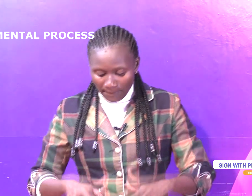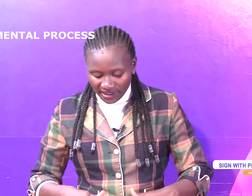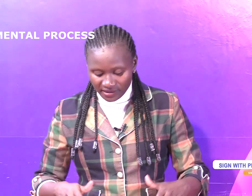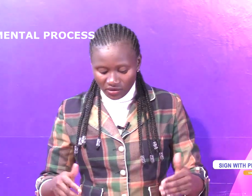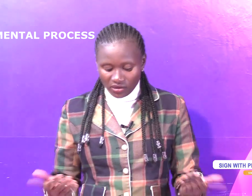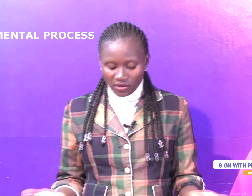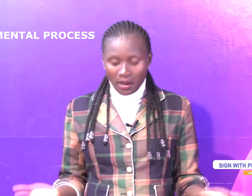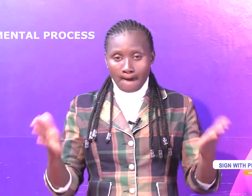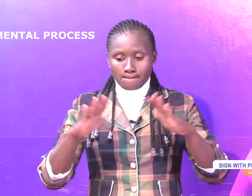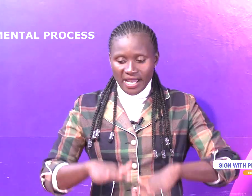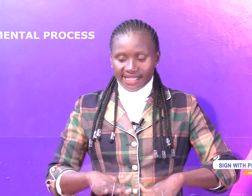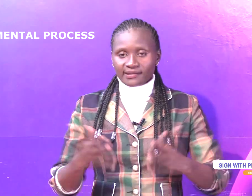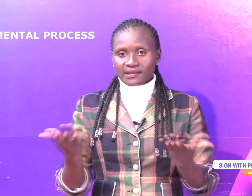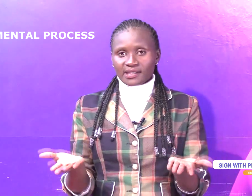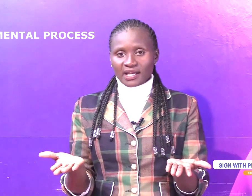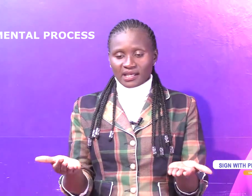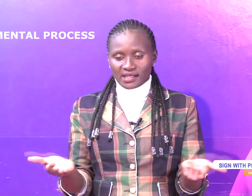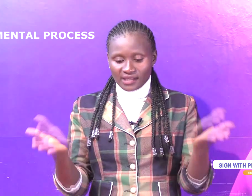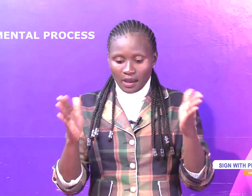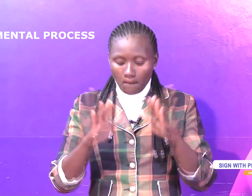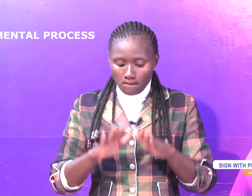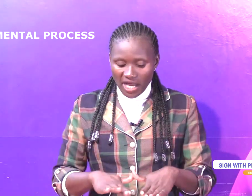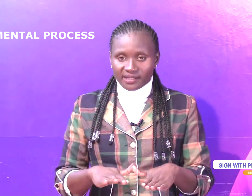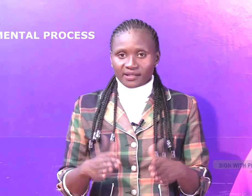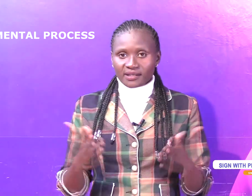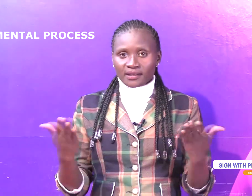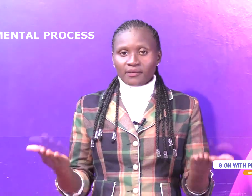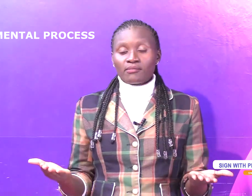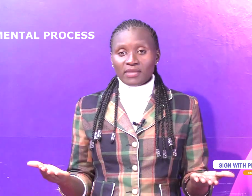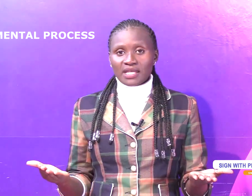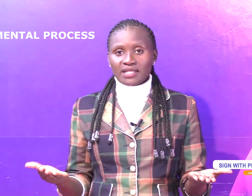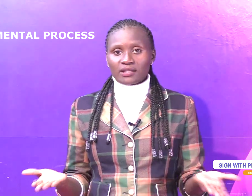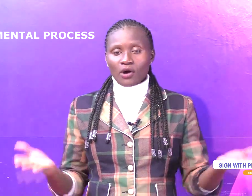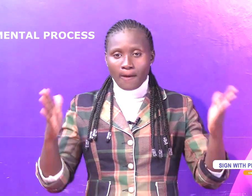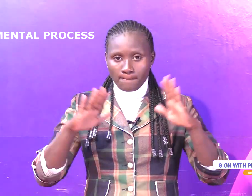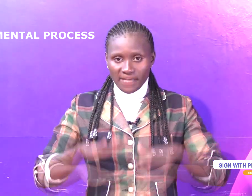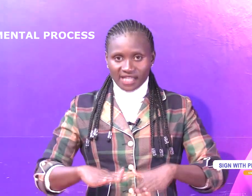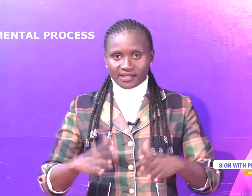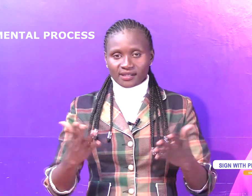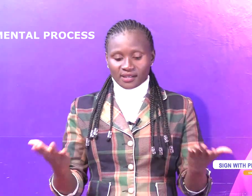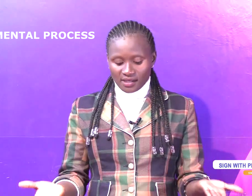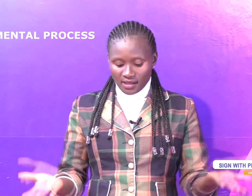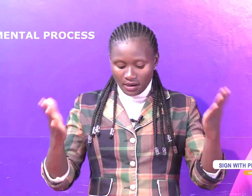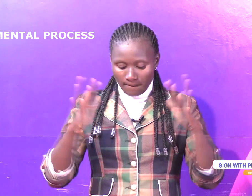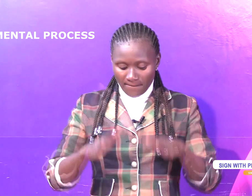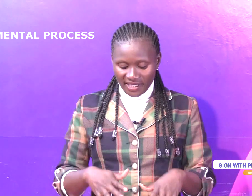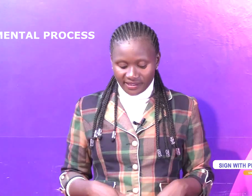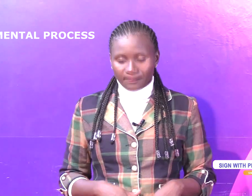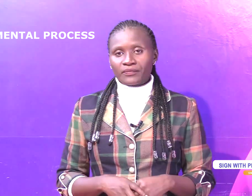So bet, it is like this. Bet, B-E-T. So bet, bet. And